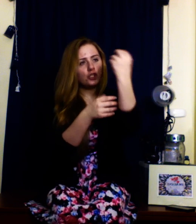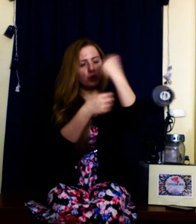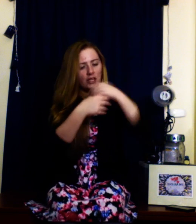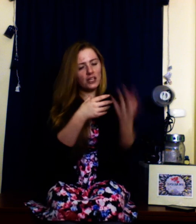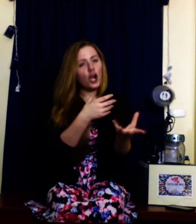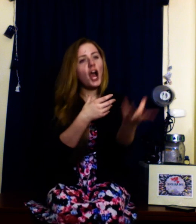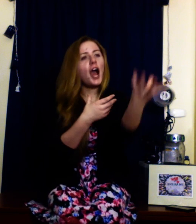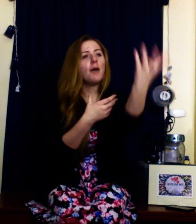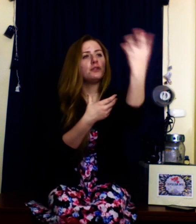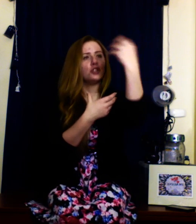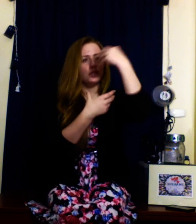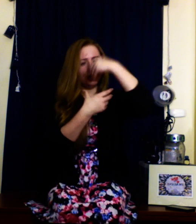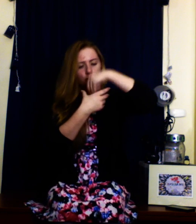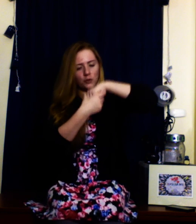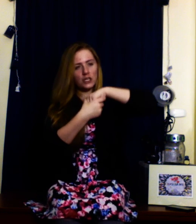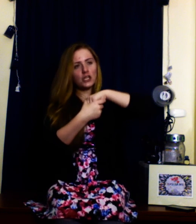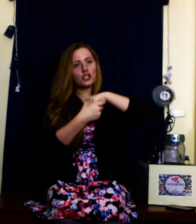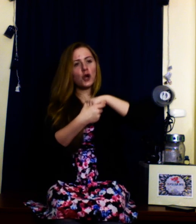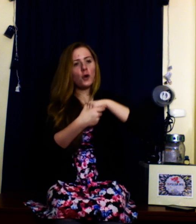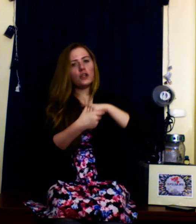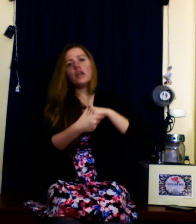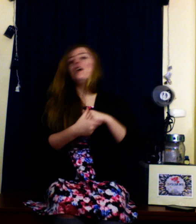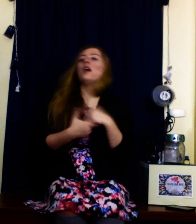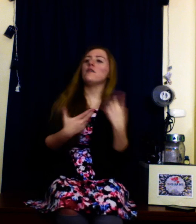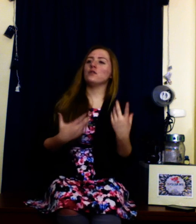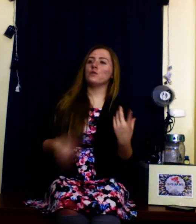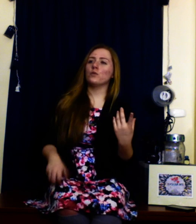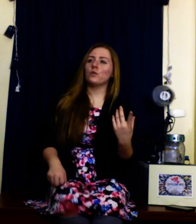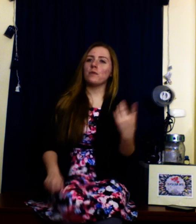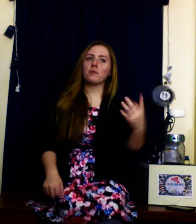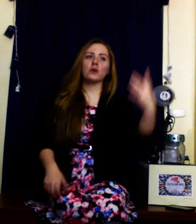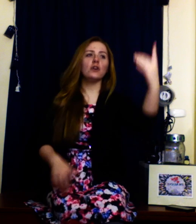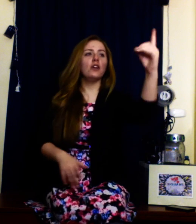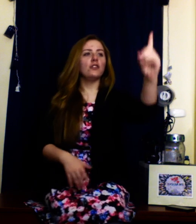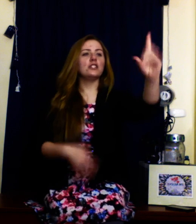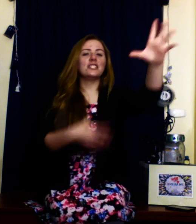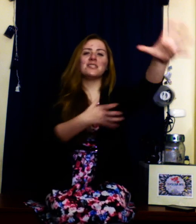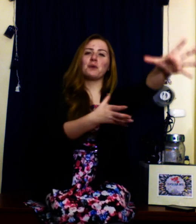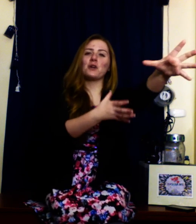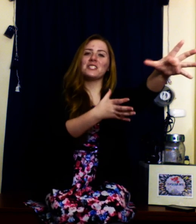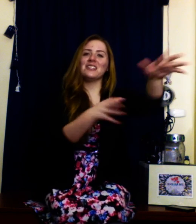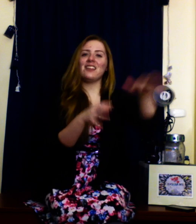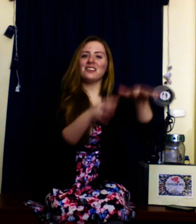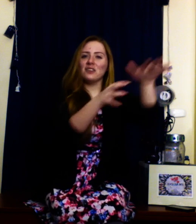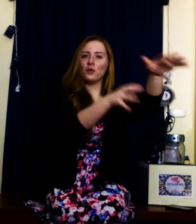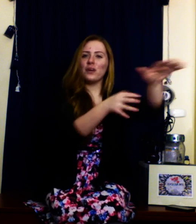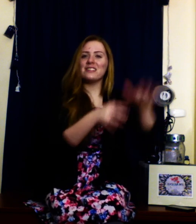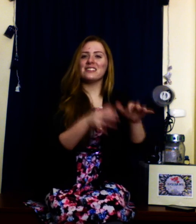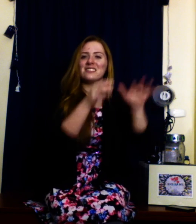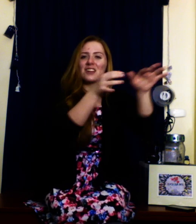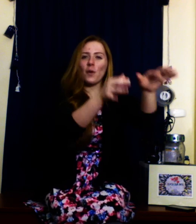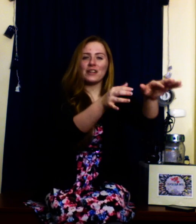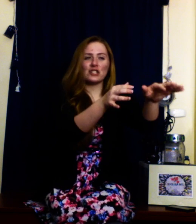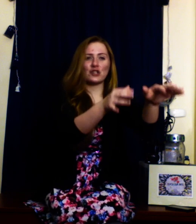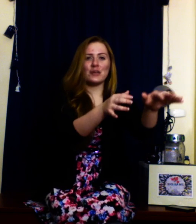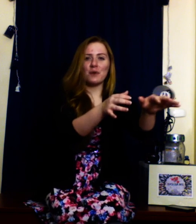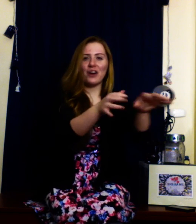that capture you. So if you remember, there's this person that the wind is going to creep on, that